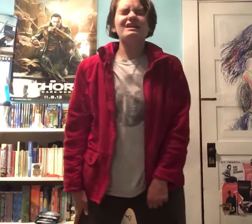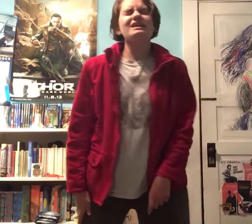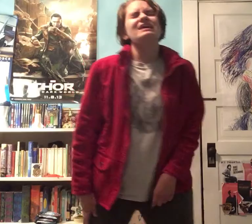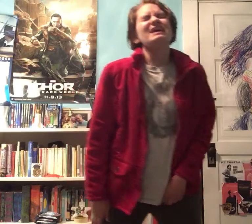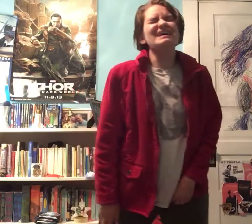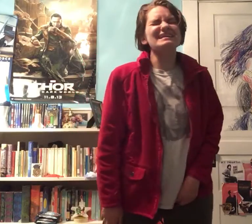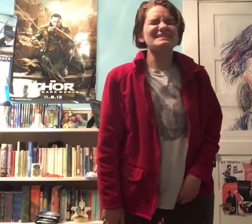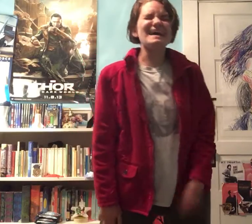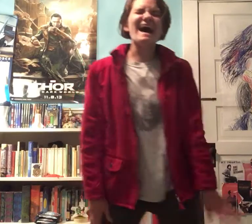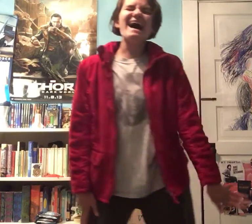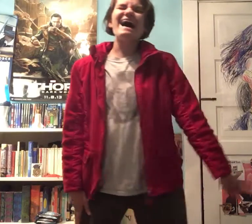feeling